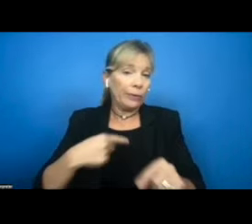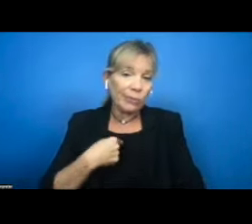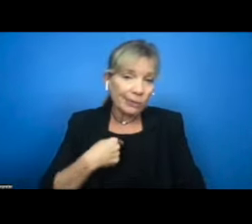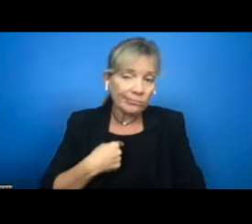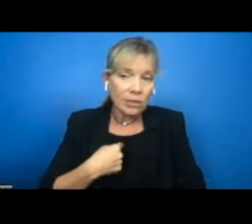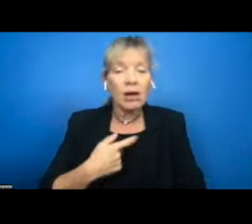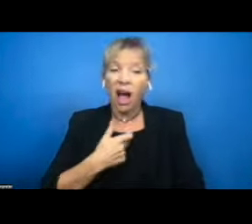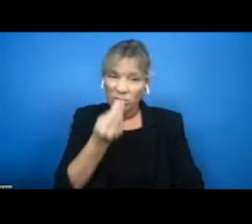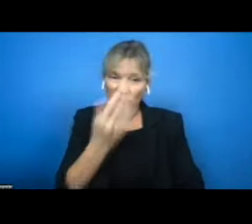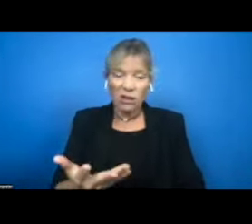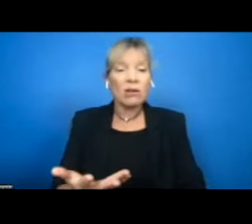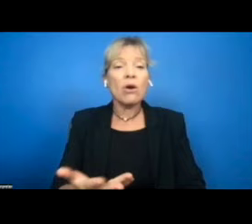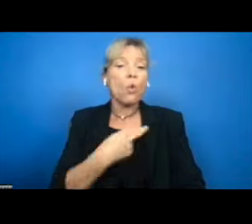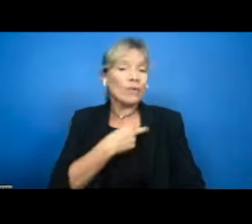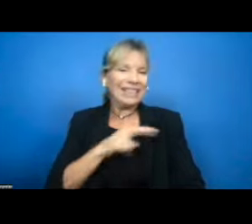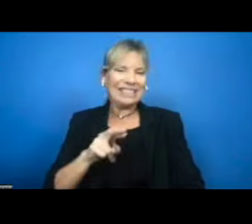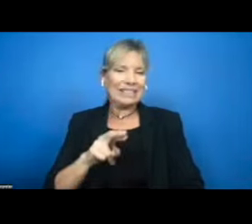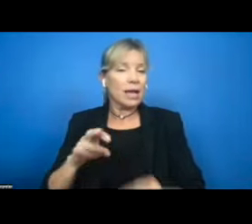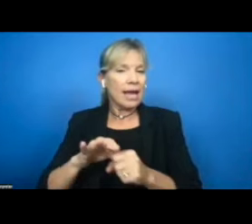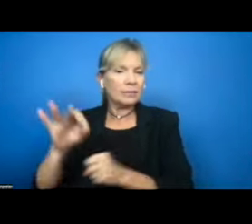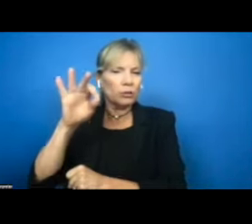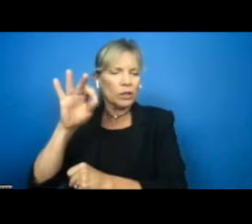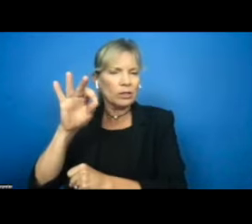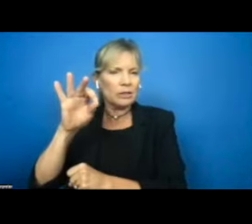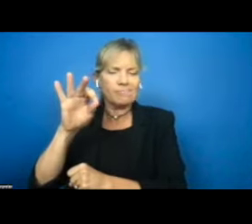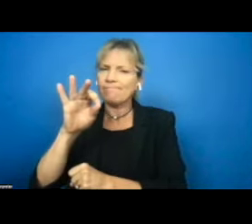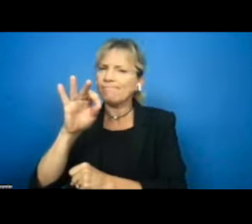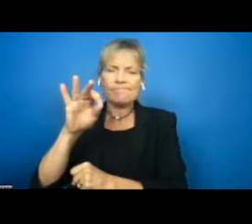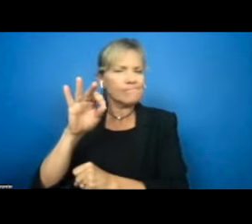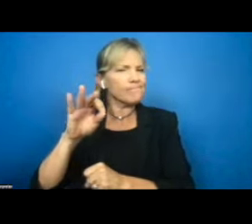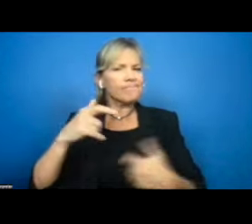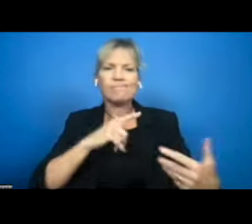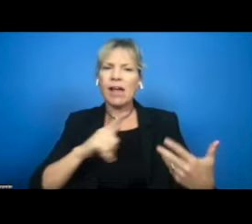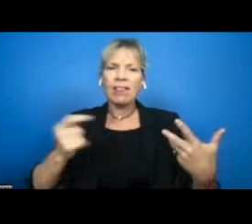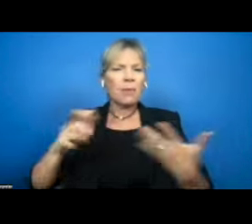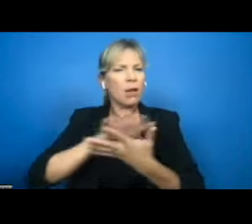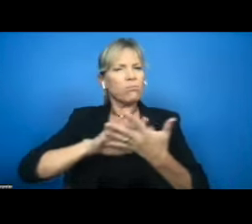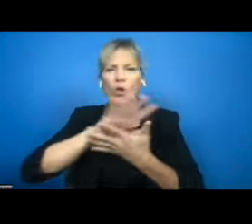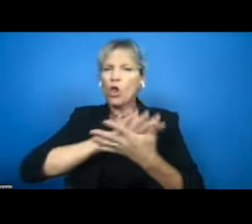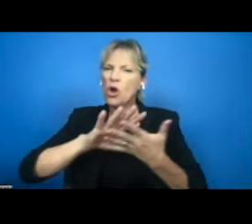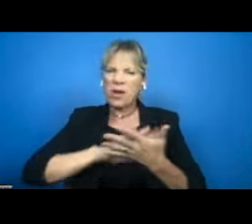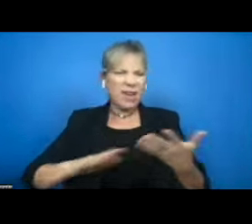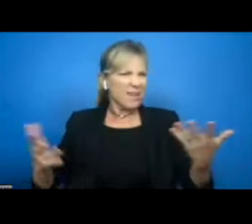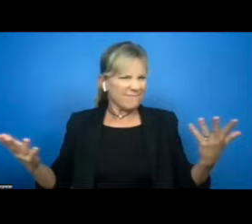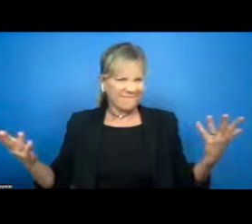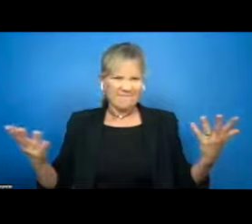I have to tell you that religion and spirituality have always been blurry for me for most of my life.